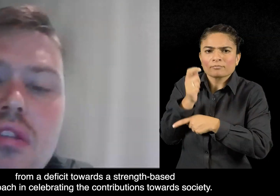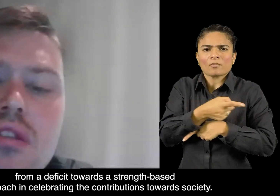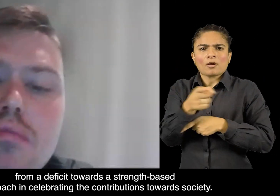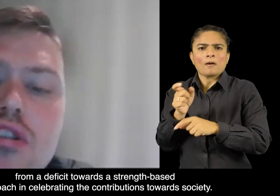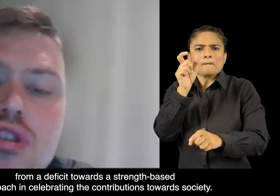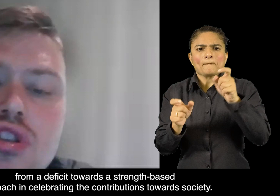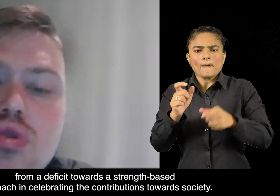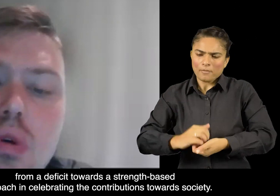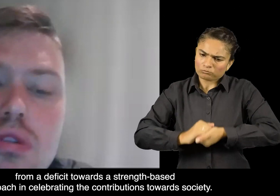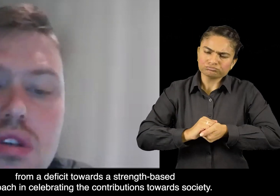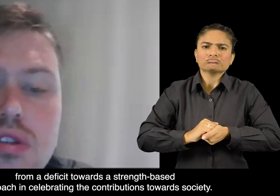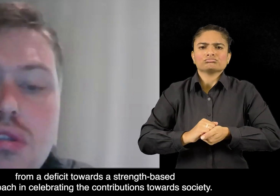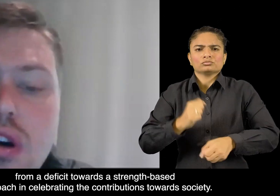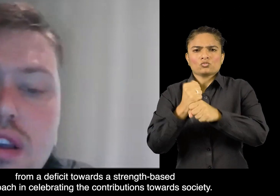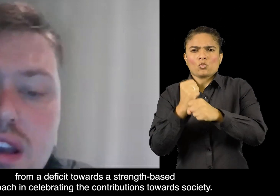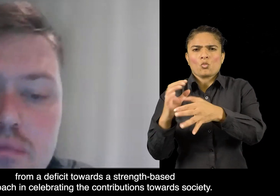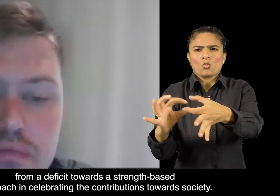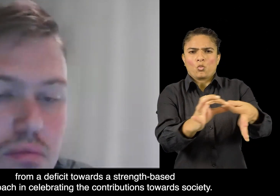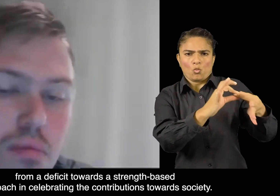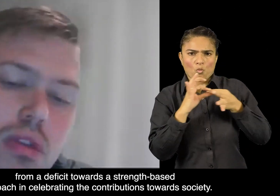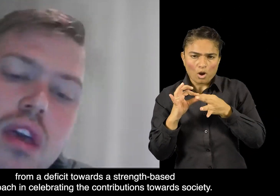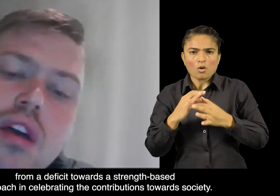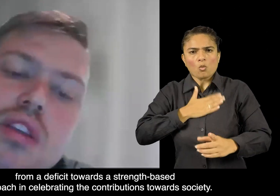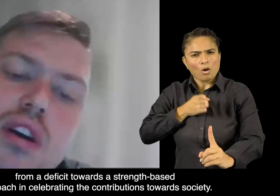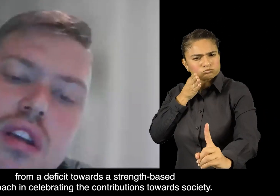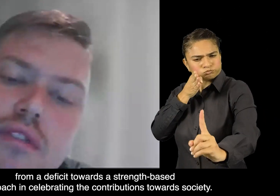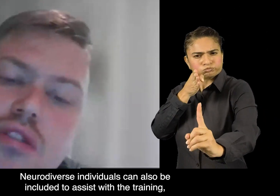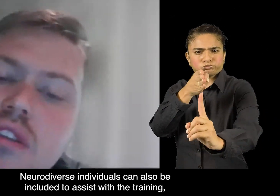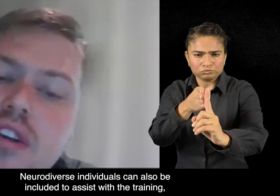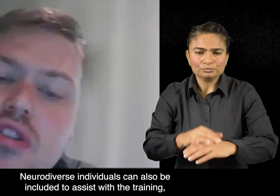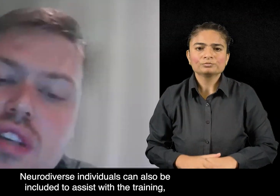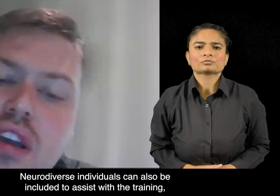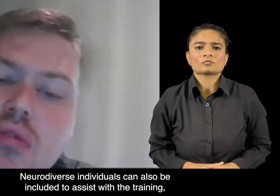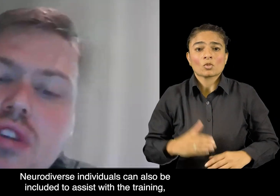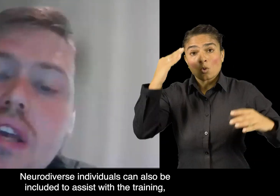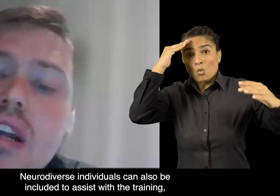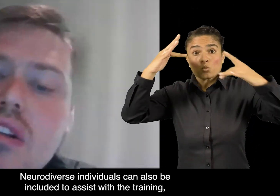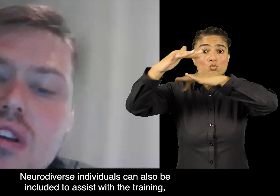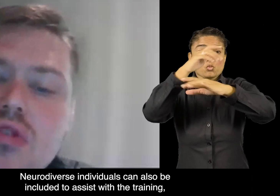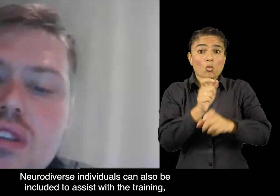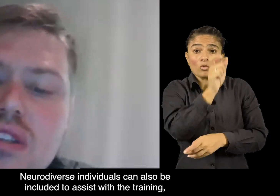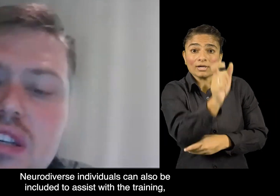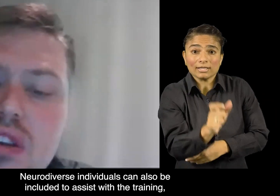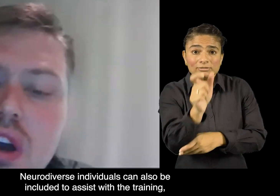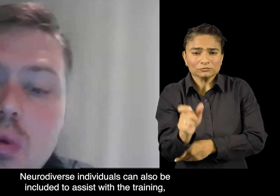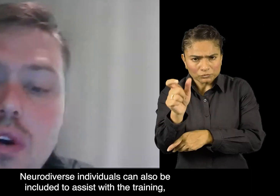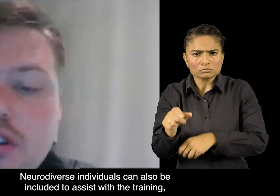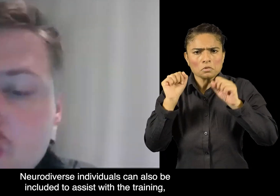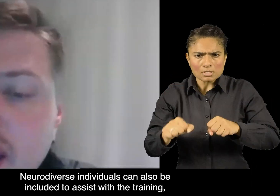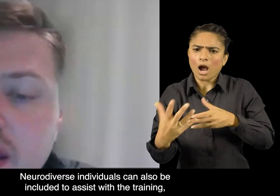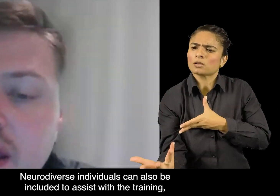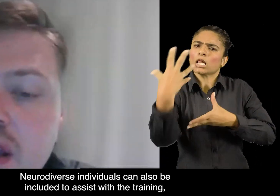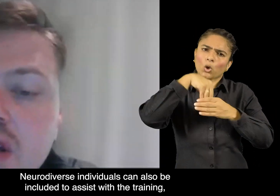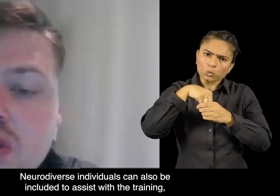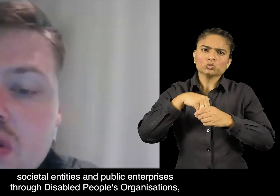the contributions towards society. Neurodiverse individuals can also be included to assist with